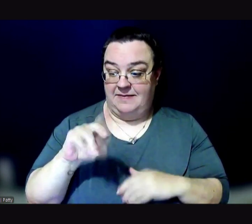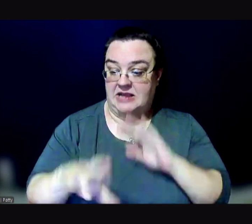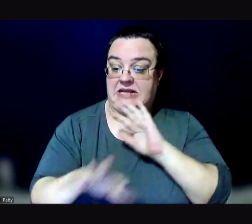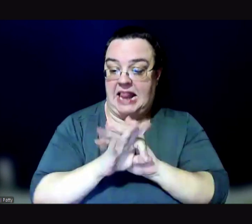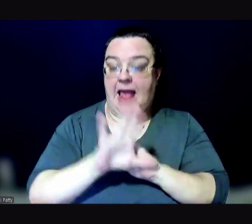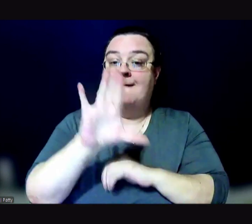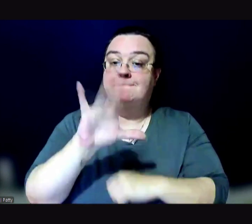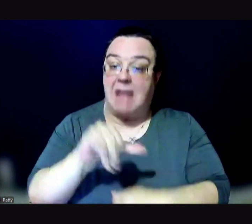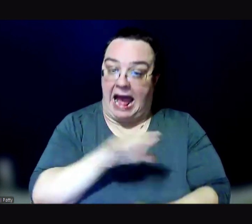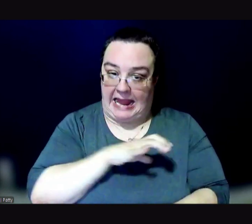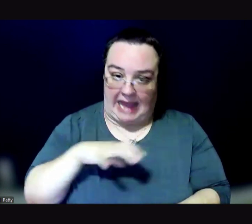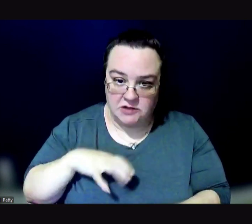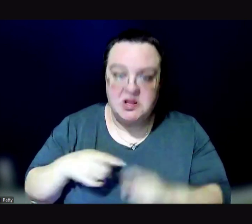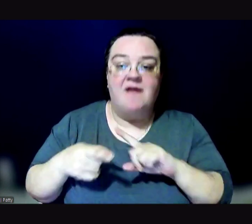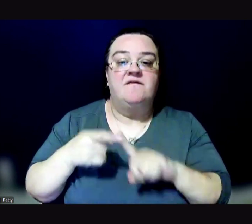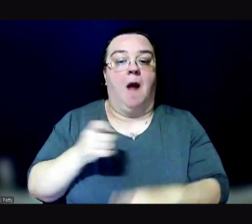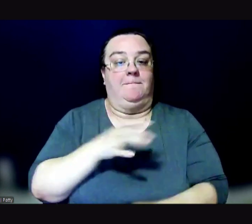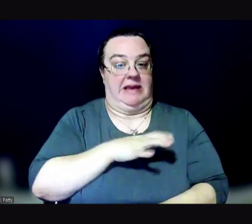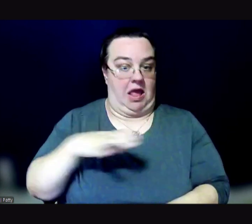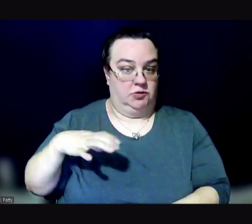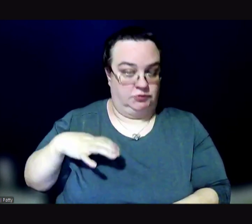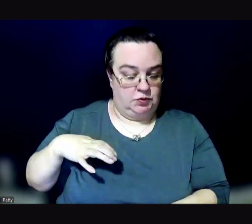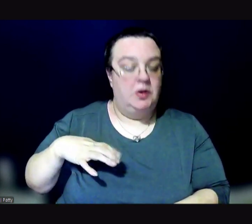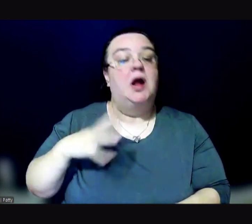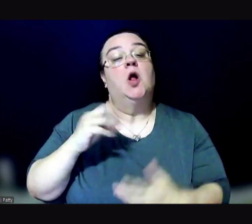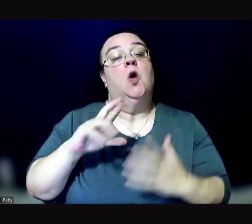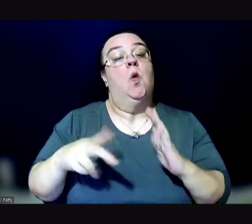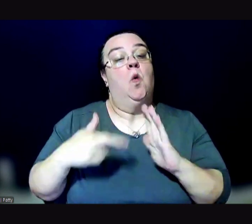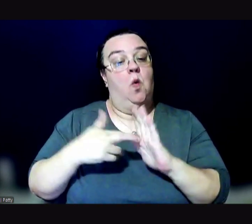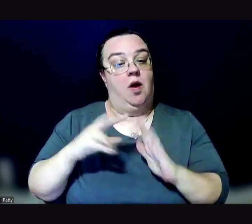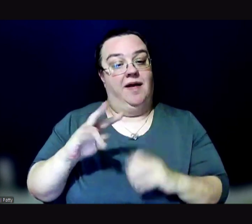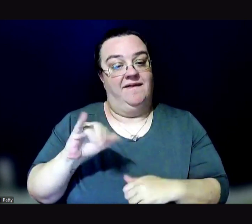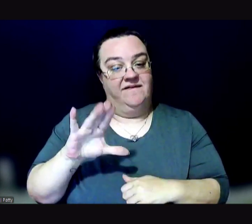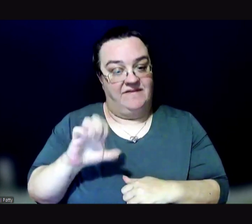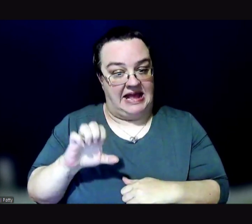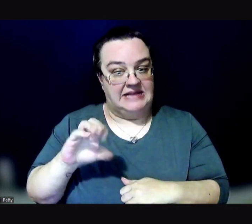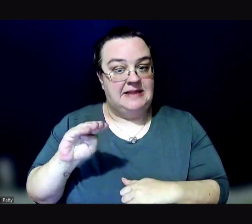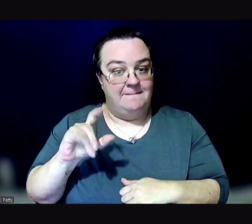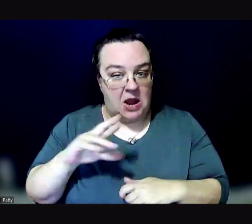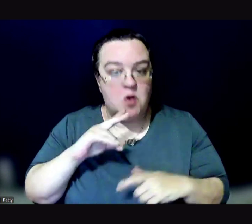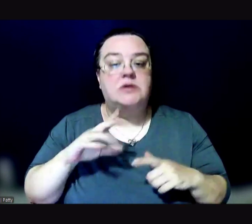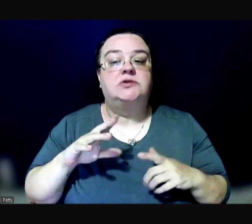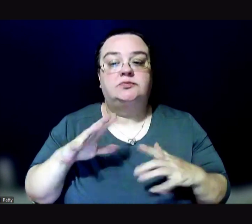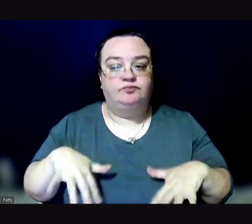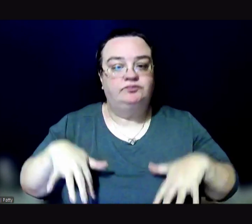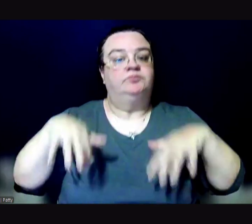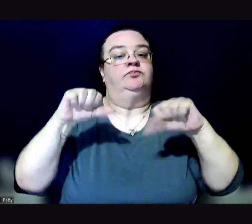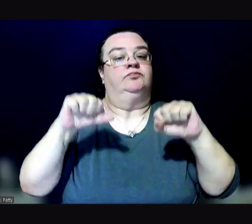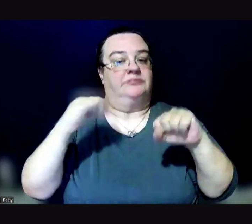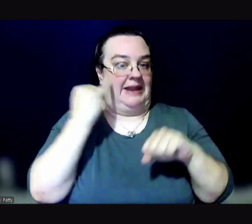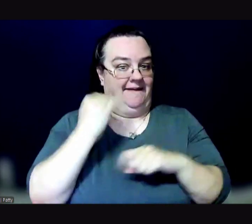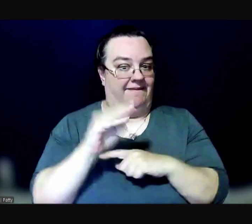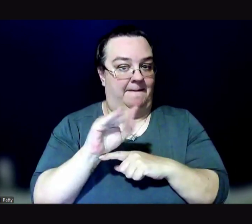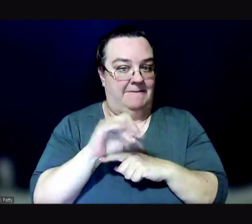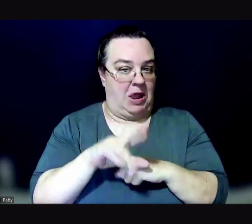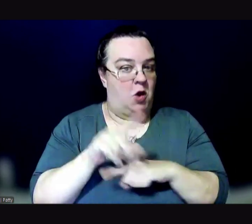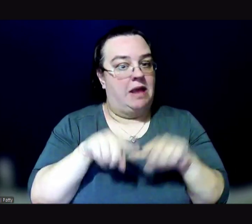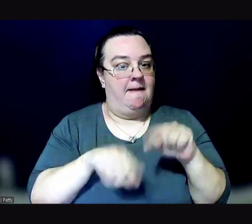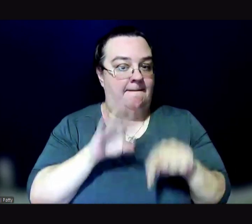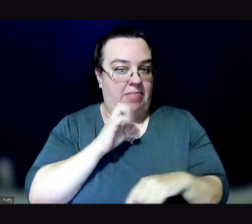council, and the role of the vice mayor is to act in the absence of the mayor and